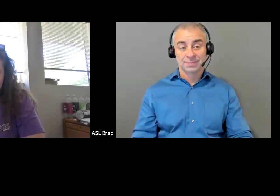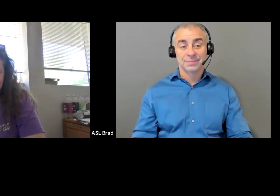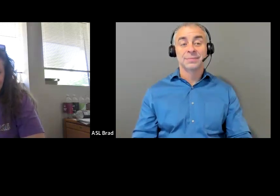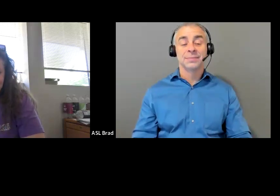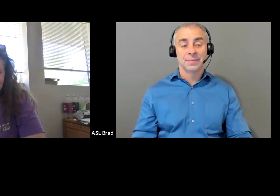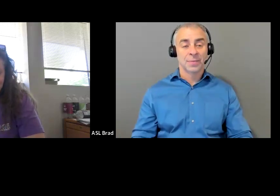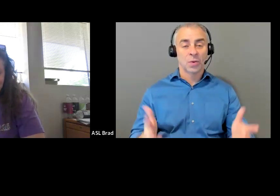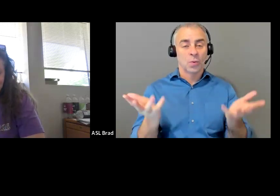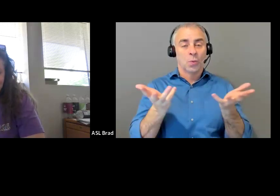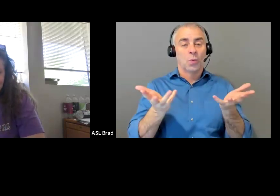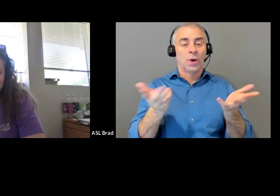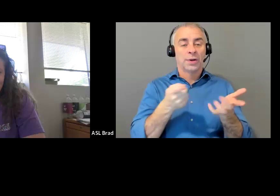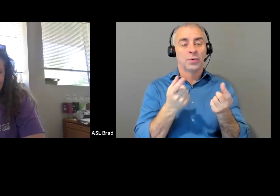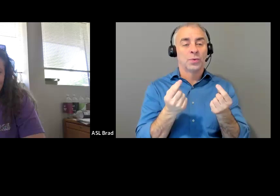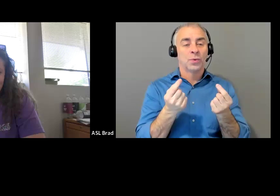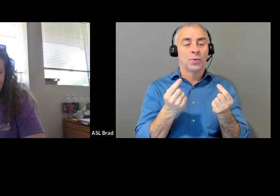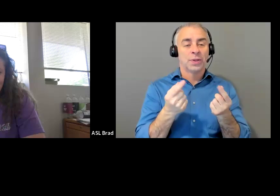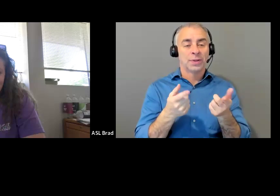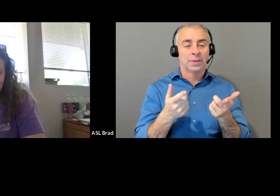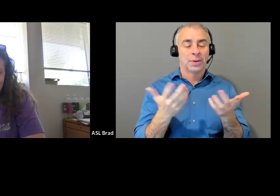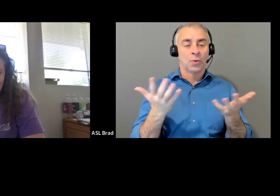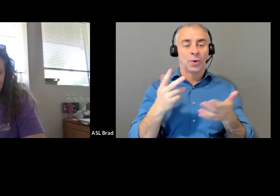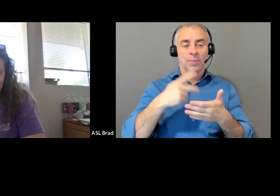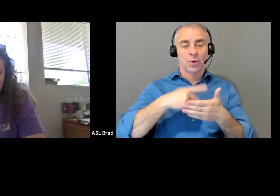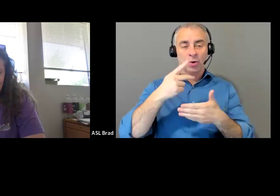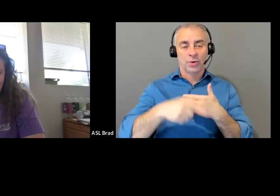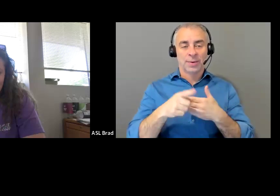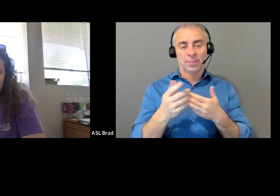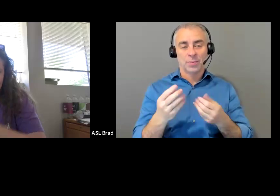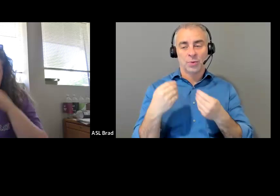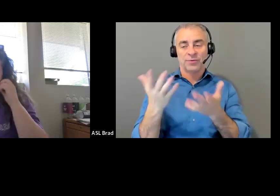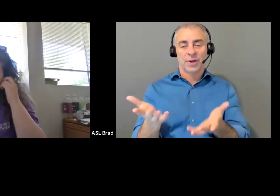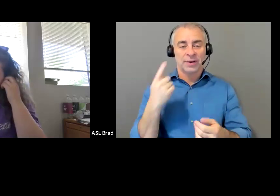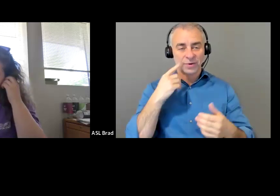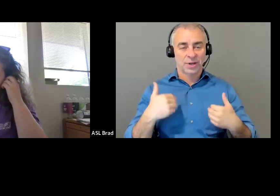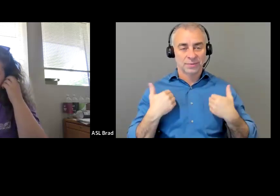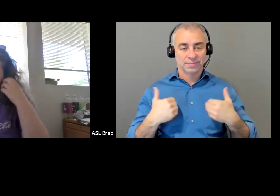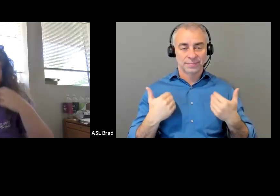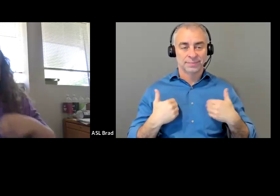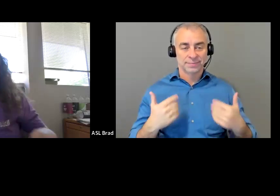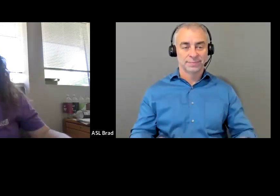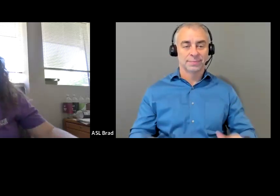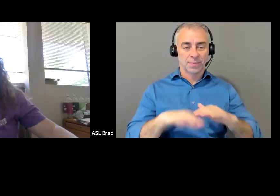things are you putting together, or what kind of programming are you doing for that age group?